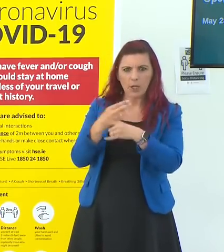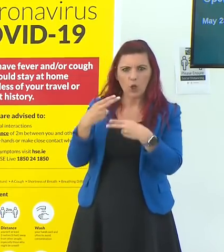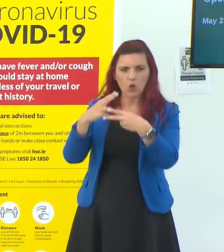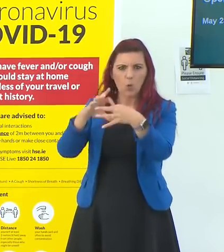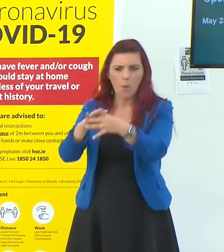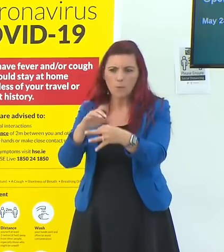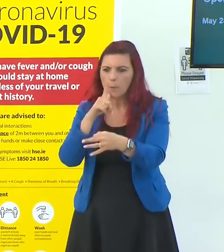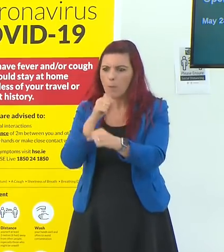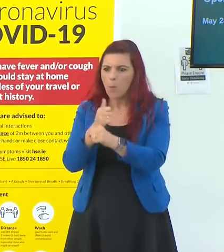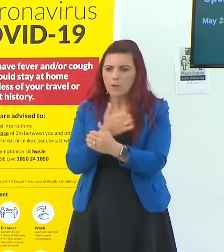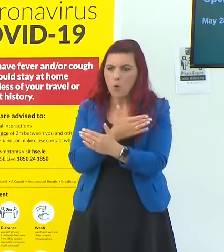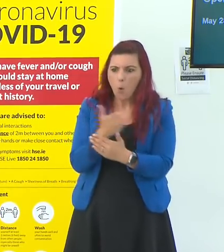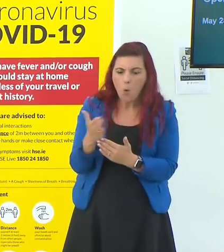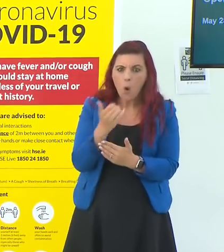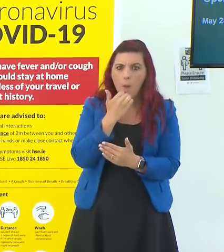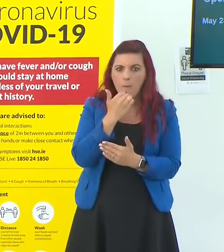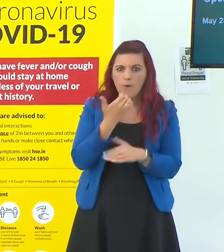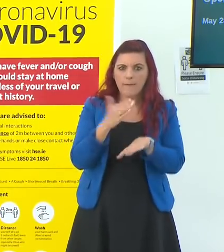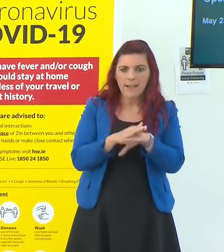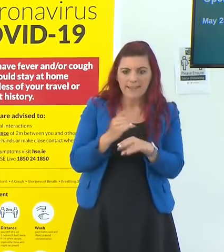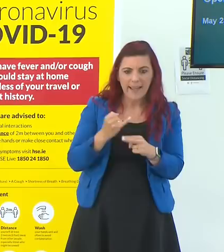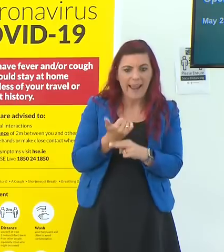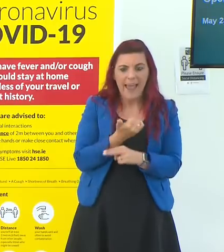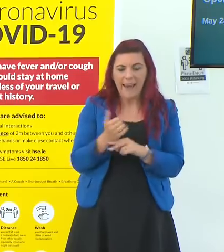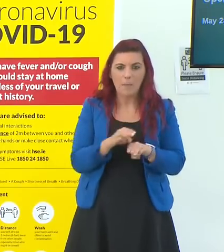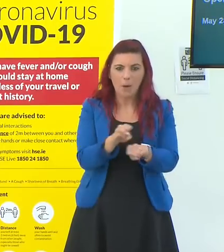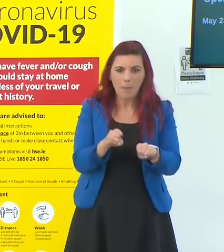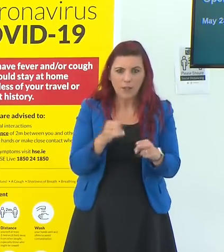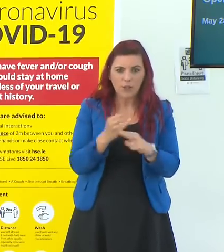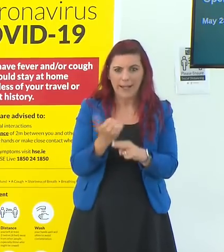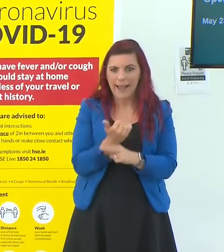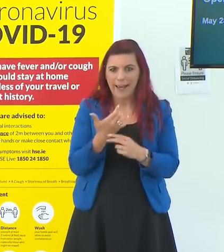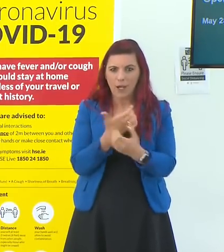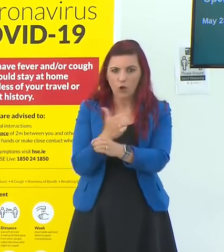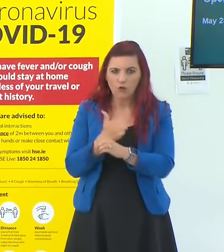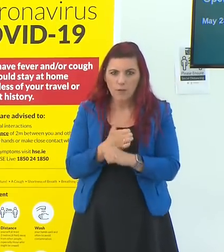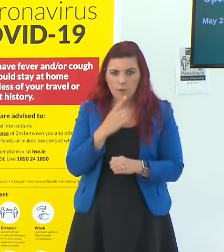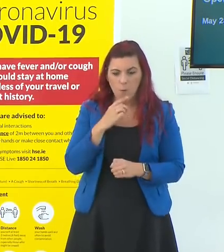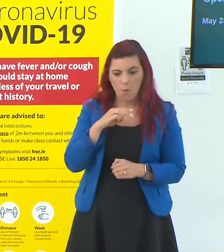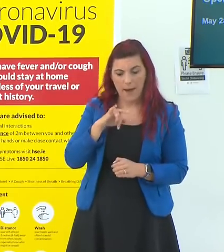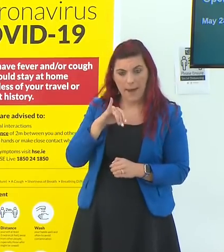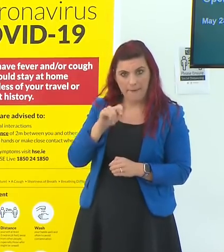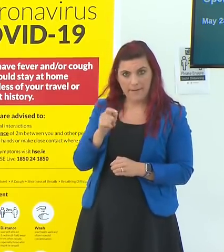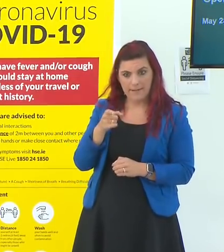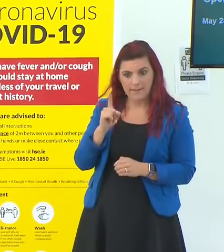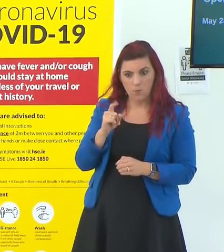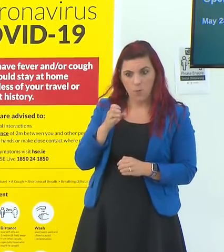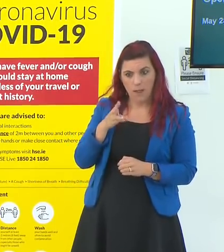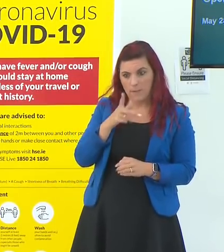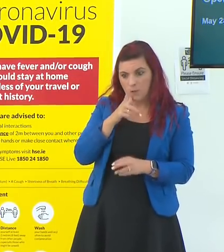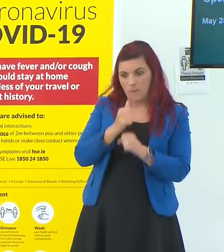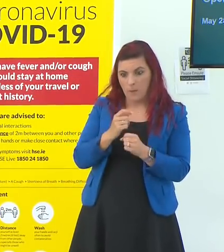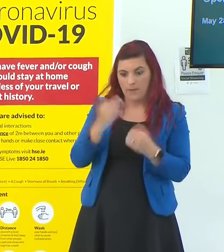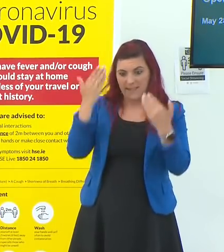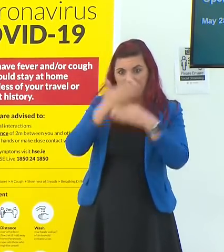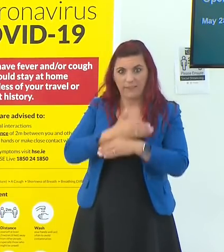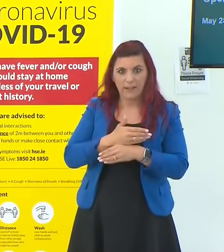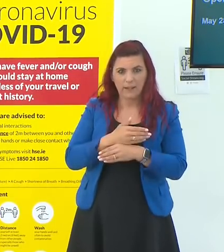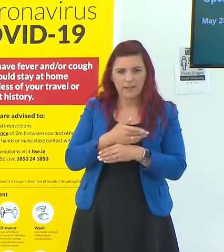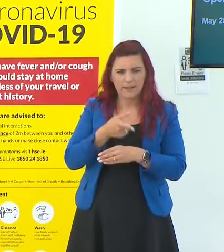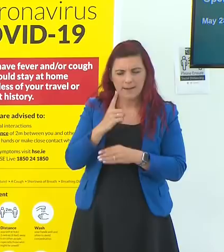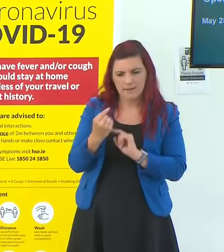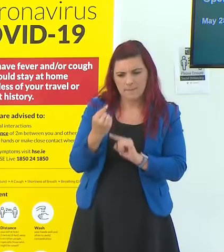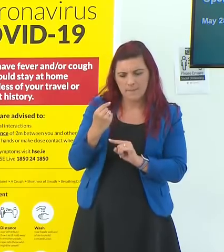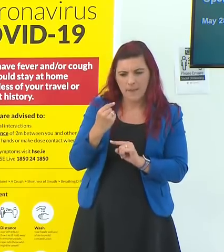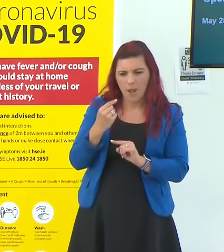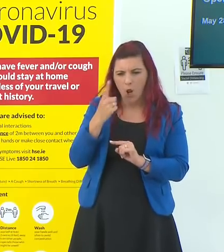proportion of deaths in any population in any country? And NEFIT has carried out an exercise, which I think they'll be discussing later in their press conference this evening, looking